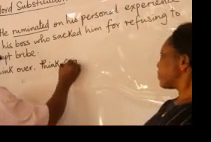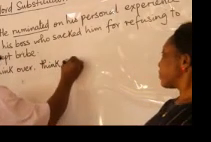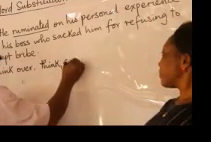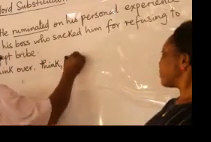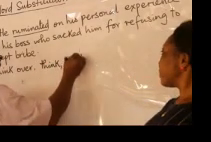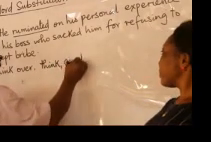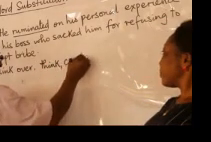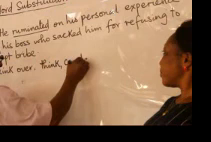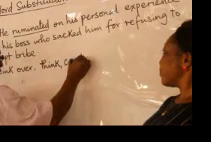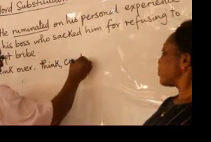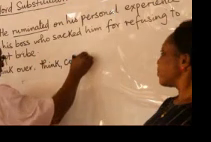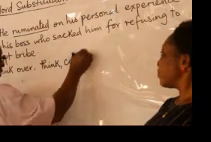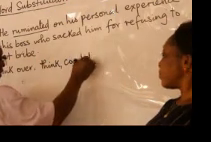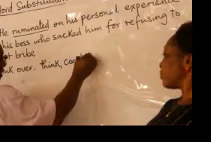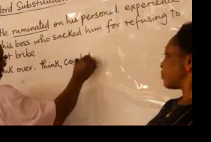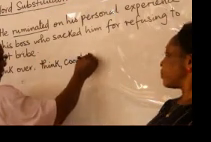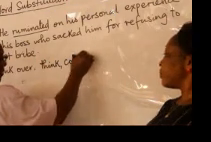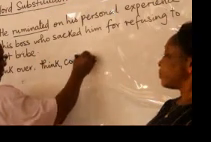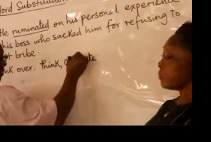cogitate,